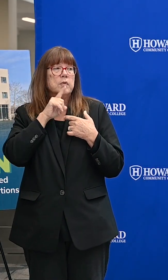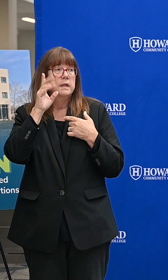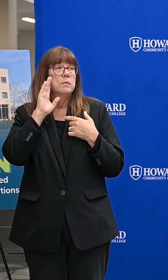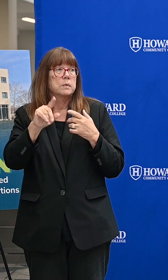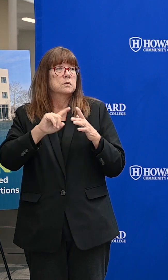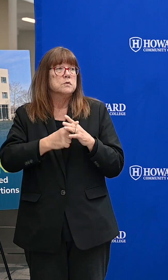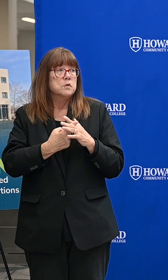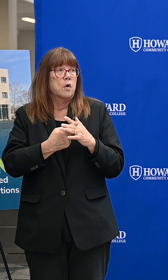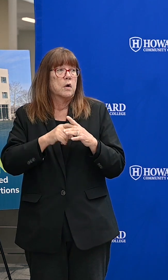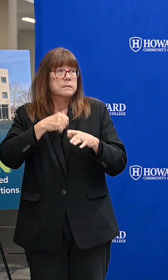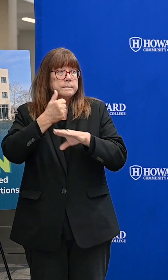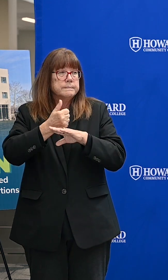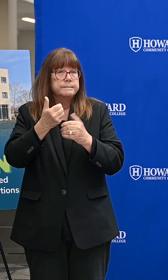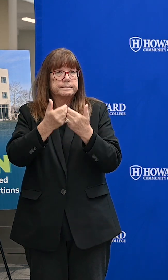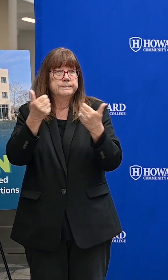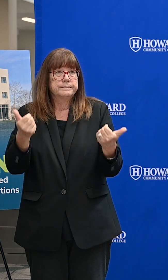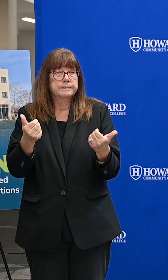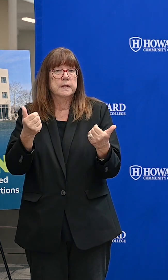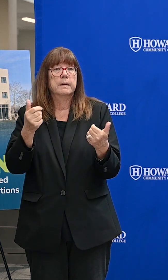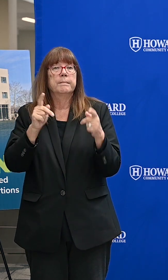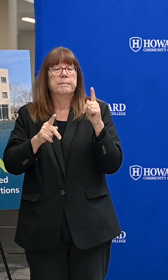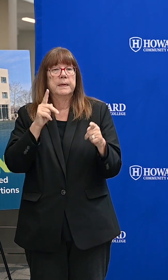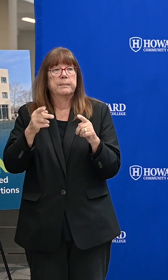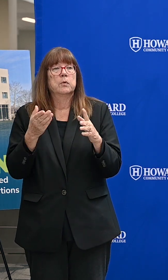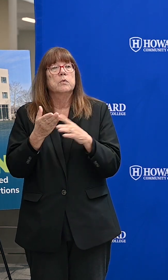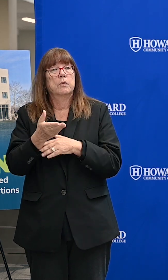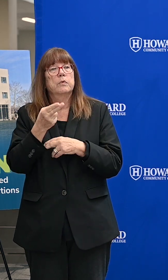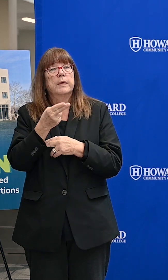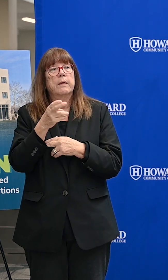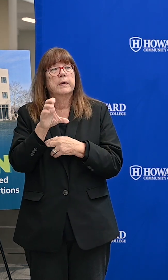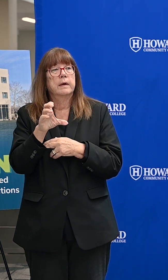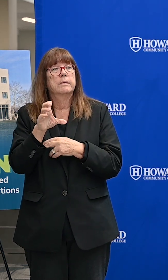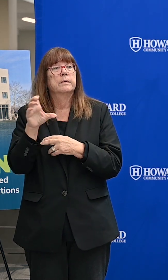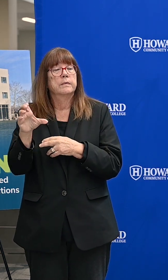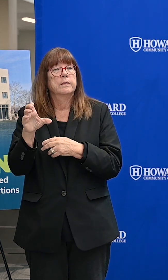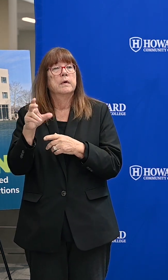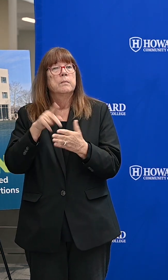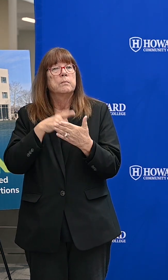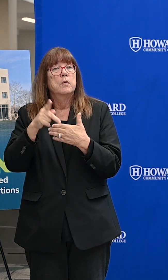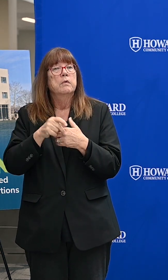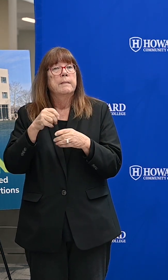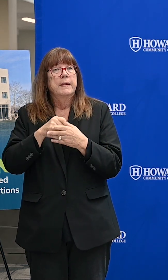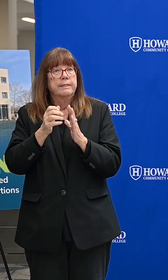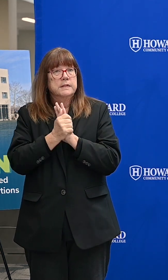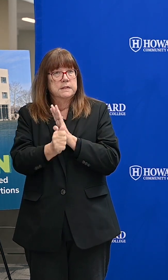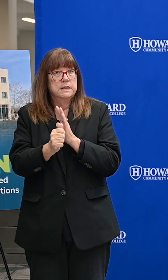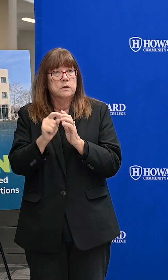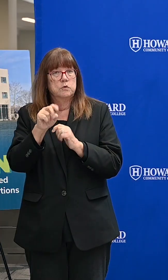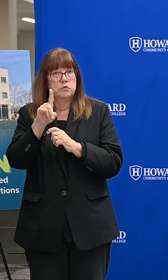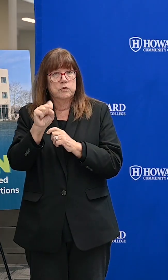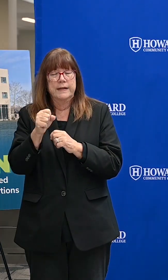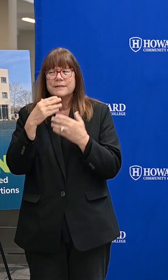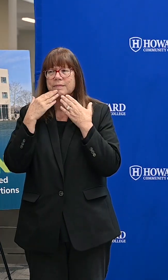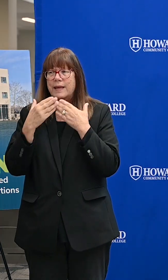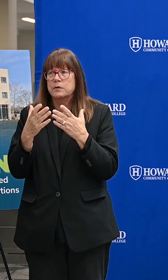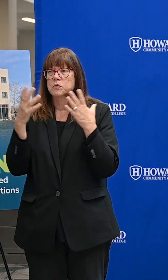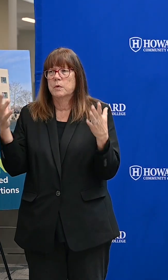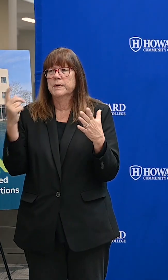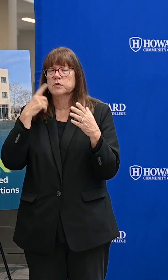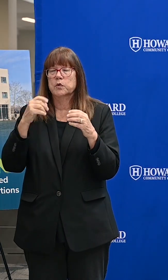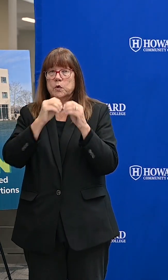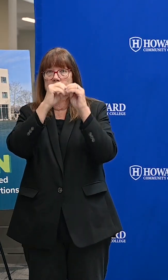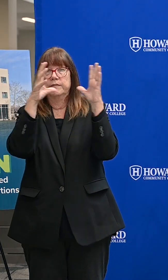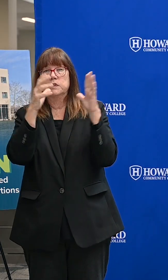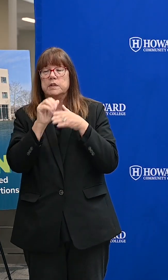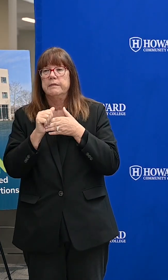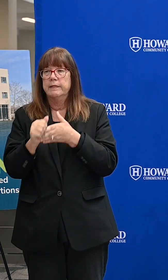start setting apart those that go through this Howard Community College program in the skilled trade. So thank you very much for your visionary